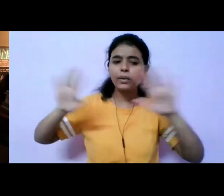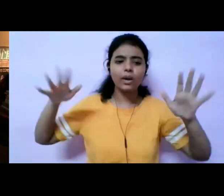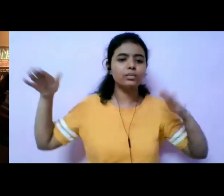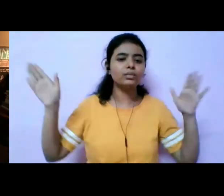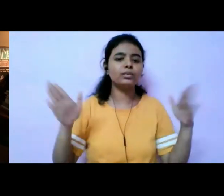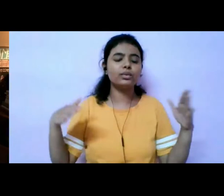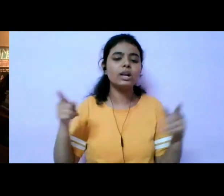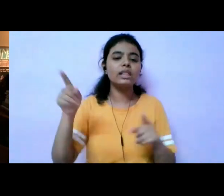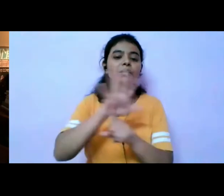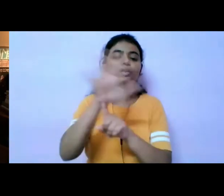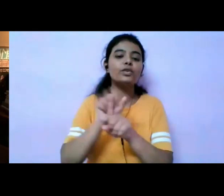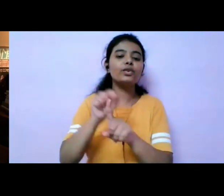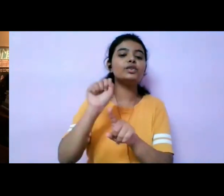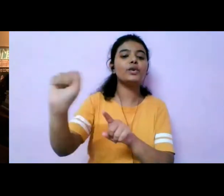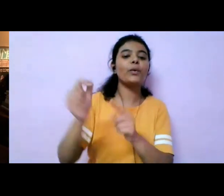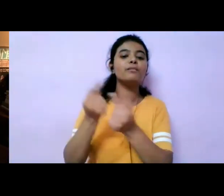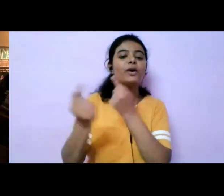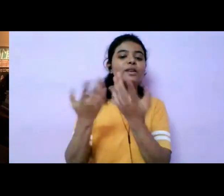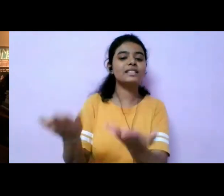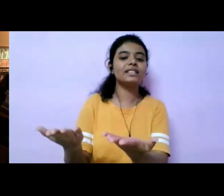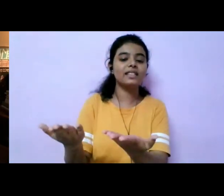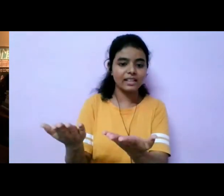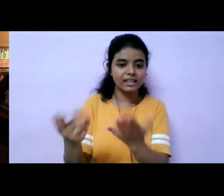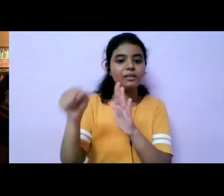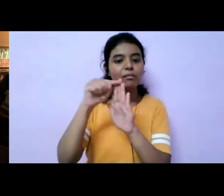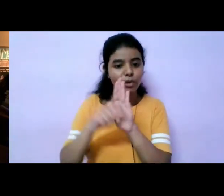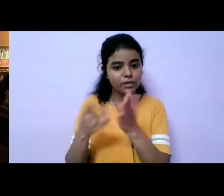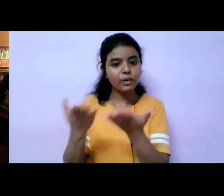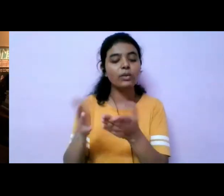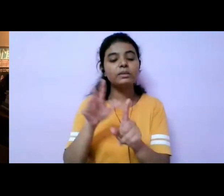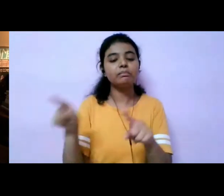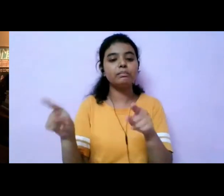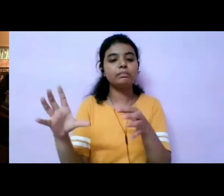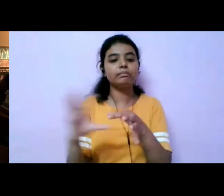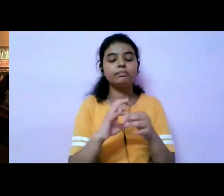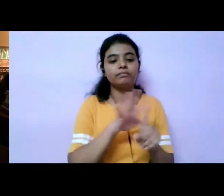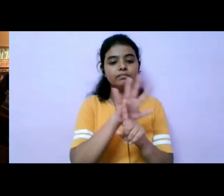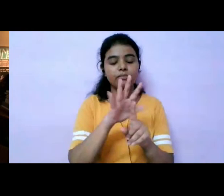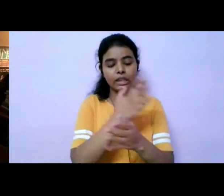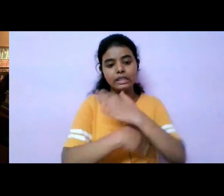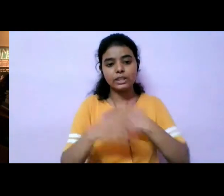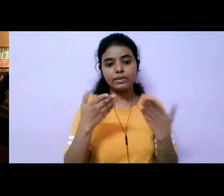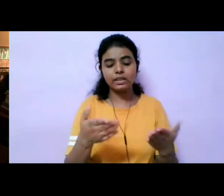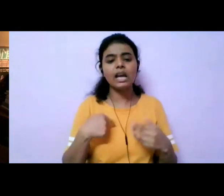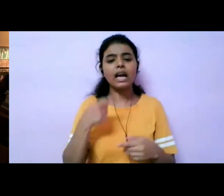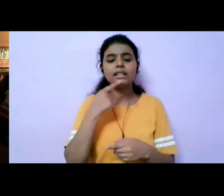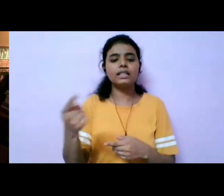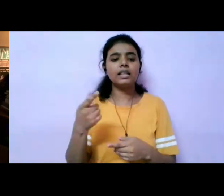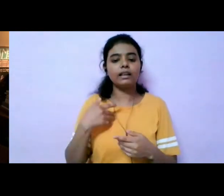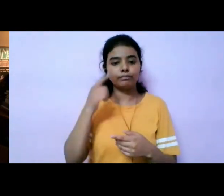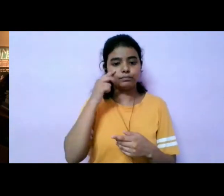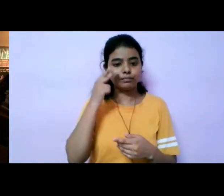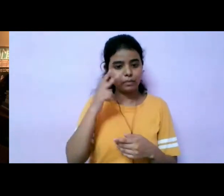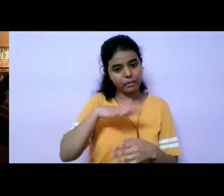This is cultural diplomacy and disability consciousness. I tell them, as a blind poet, I spend